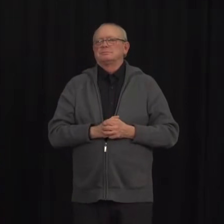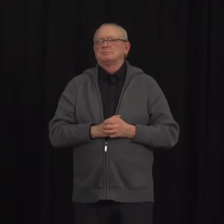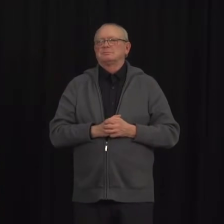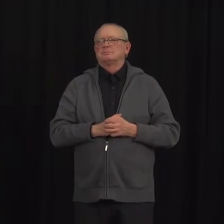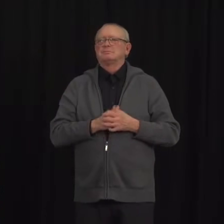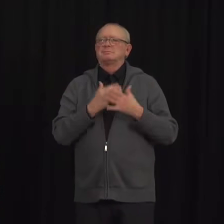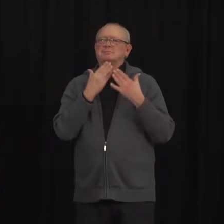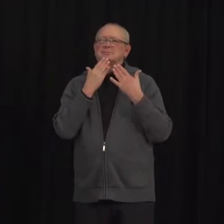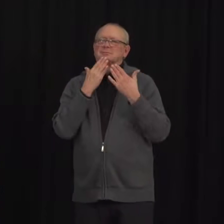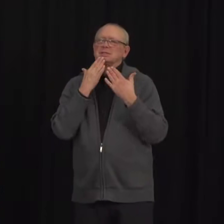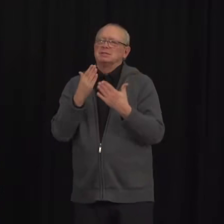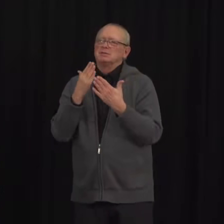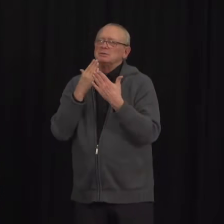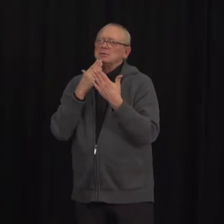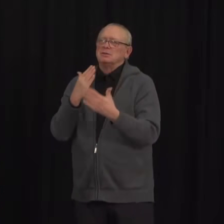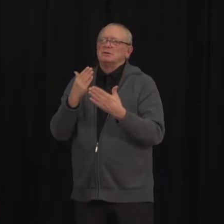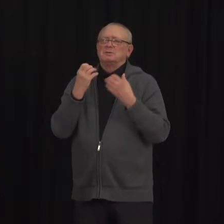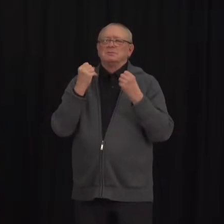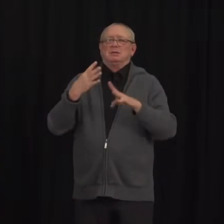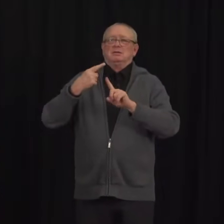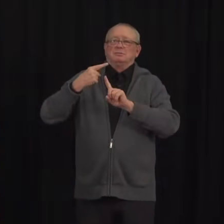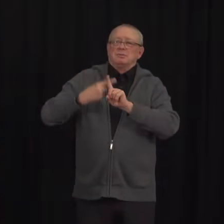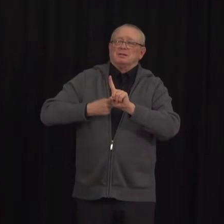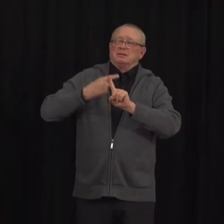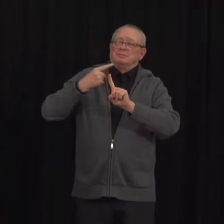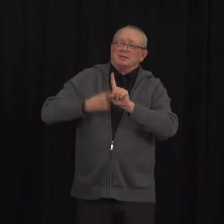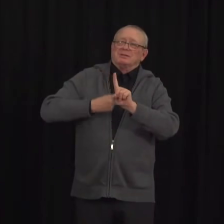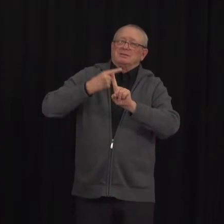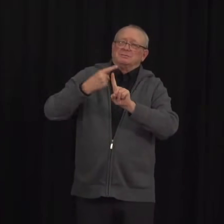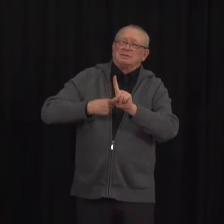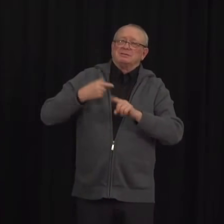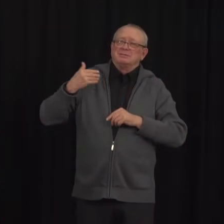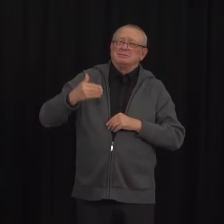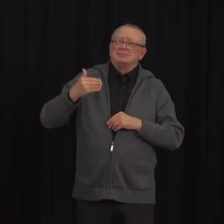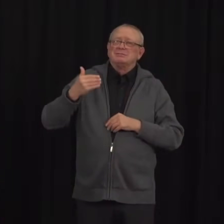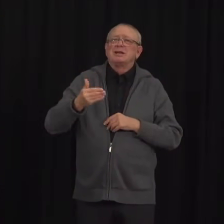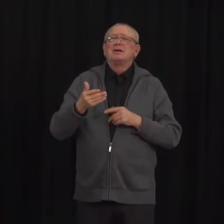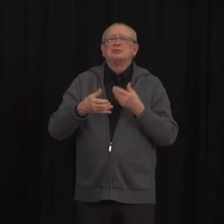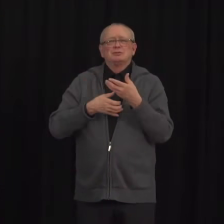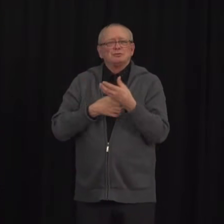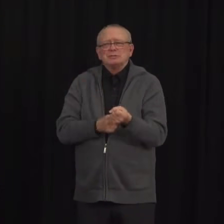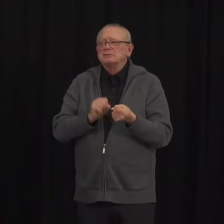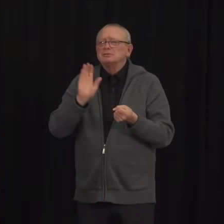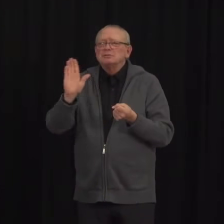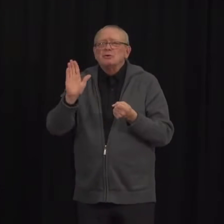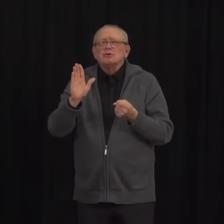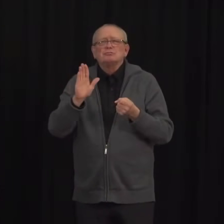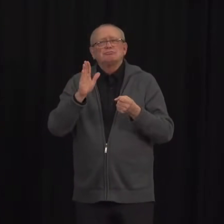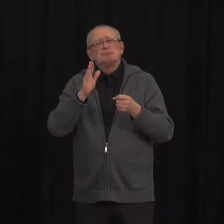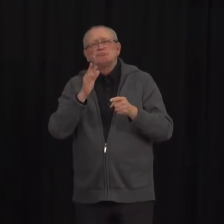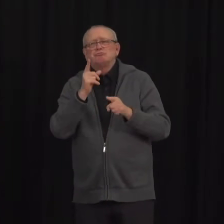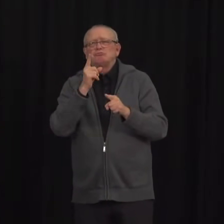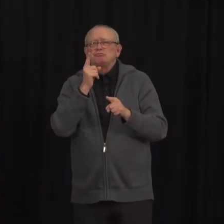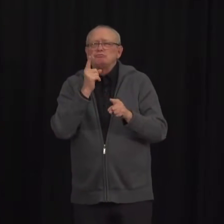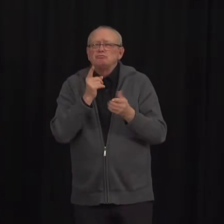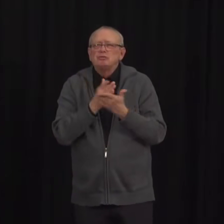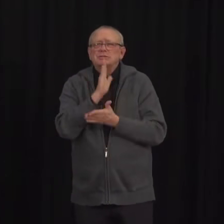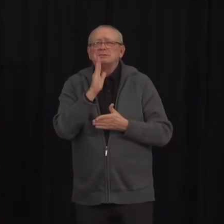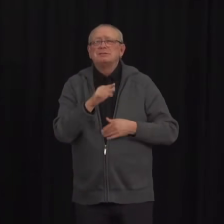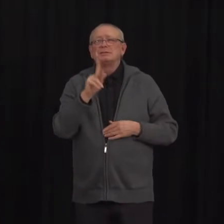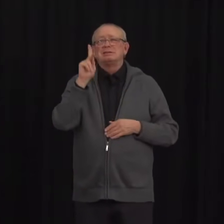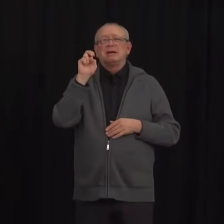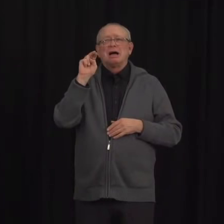Hinshaw. For months, you have been telling people that you trust them to do what's right. The Premier has gone saying we're not going to enforce our way out of this. We trust people to do what's